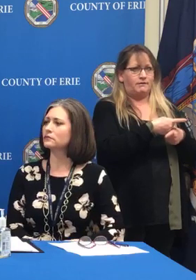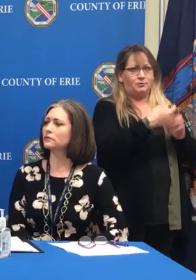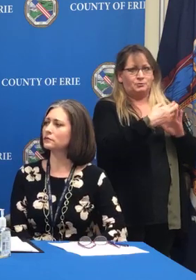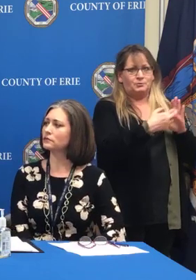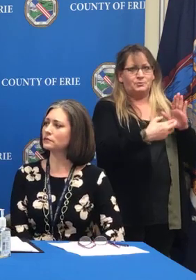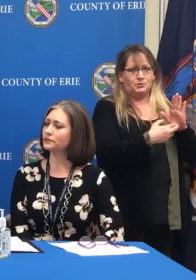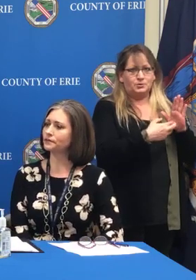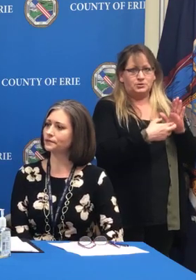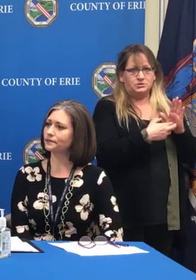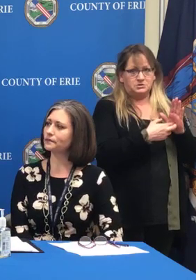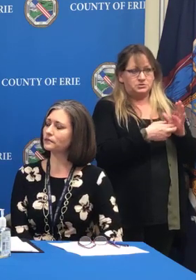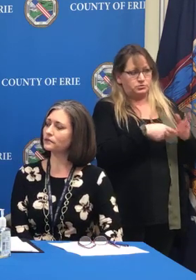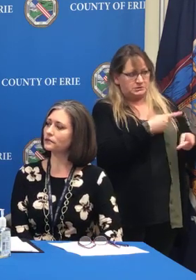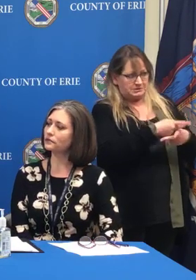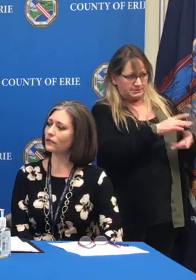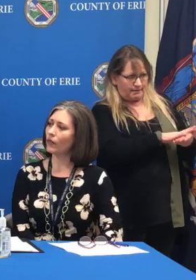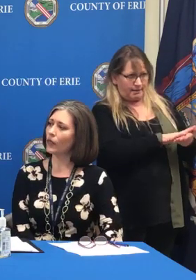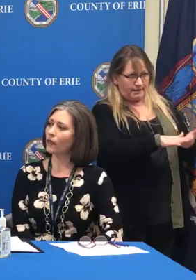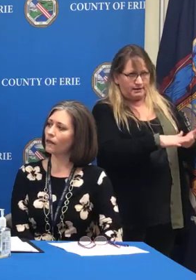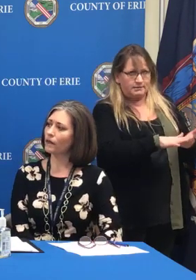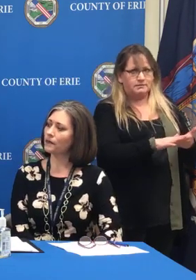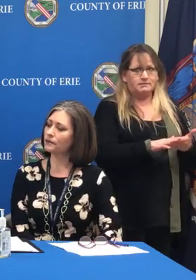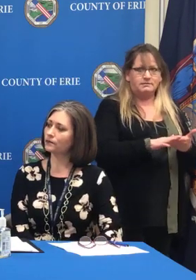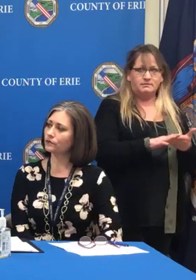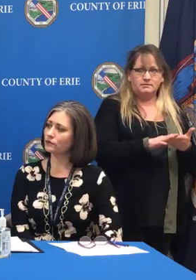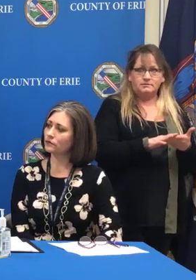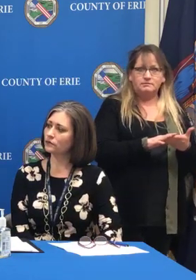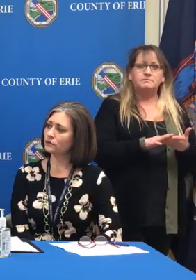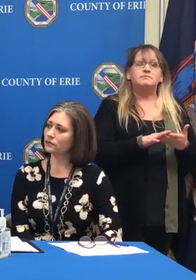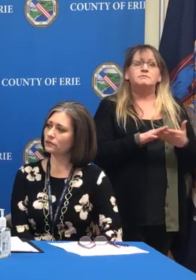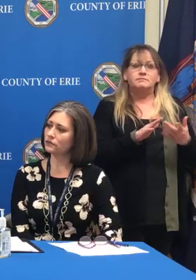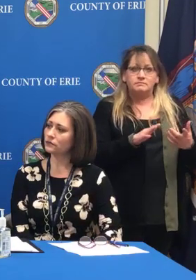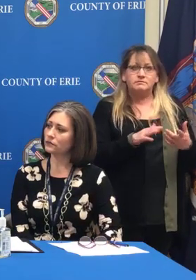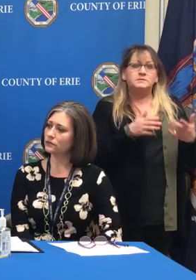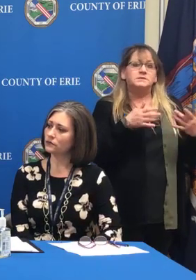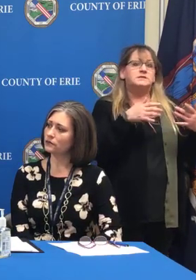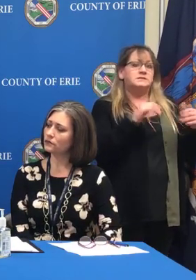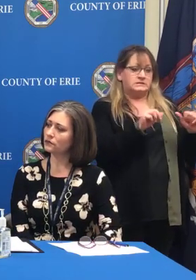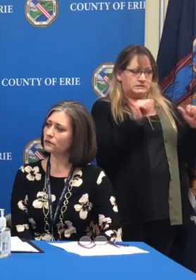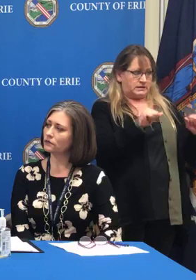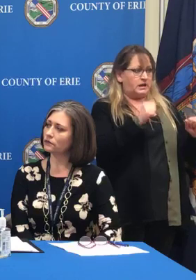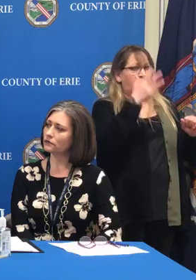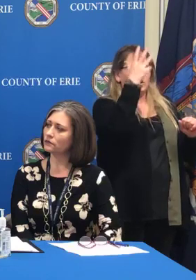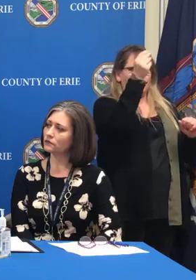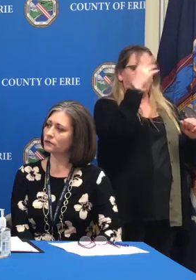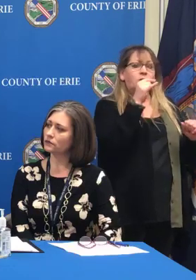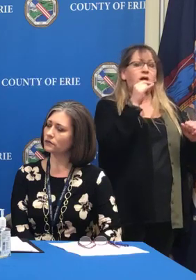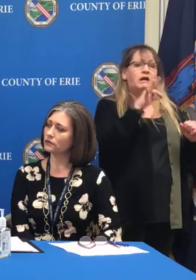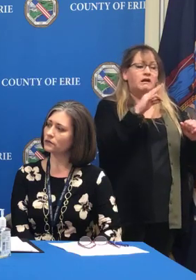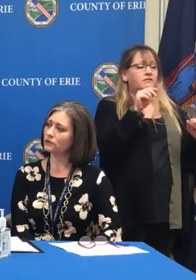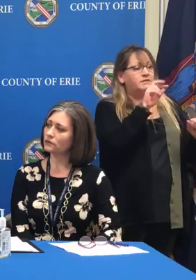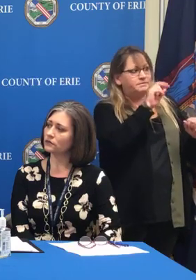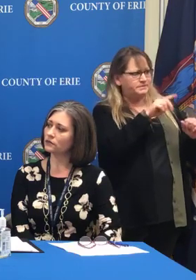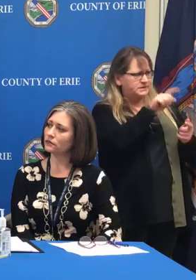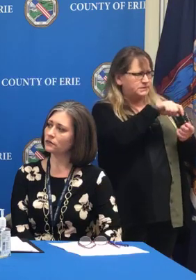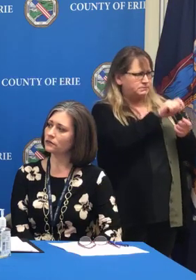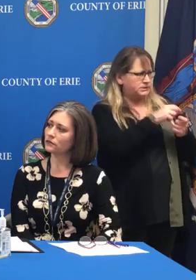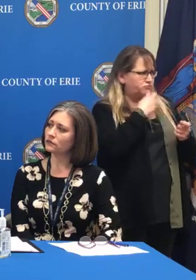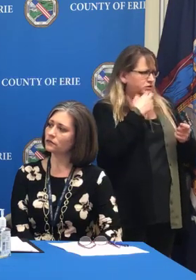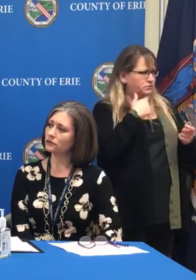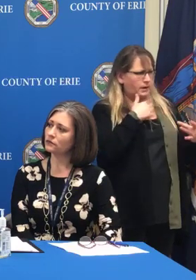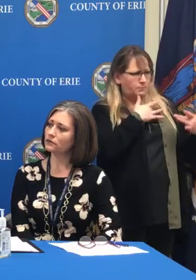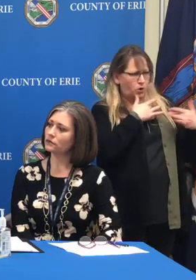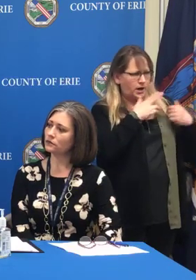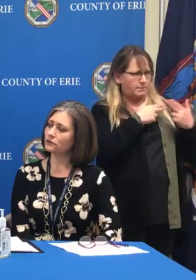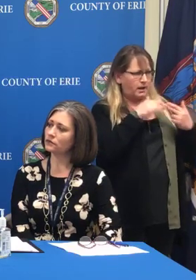rules with regards to cleanliness. Our sanitarians still have the ability to go out, so if there was a concern with regards to a particular restaurant, even